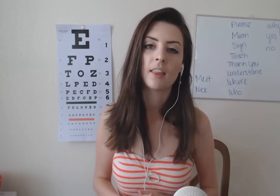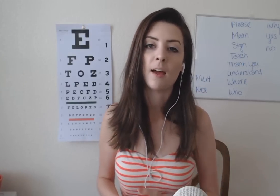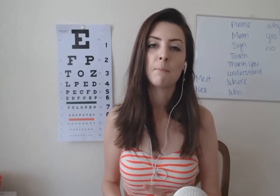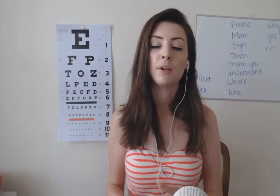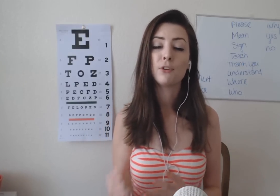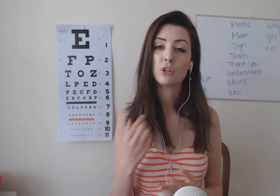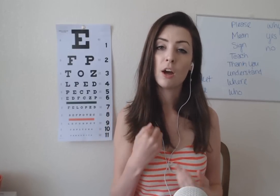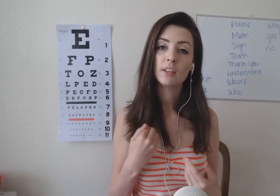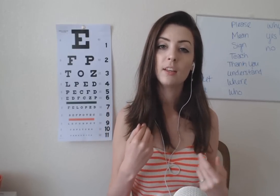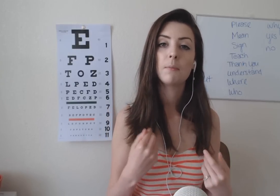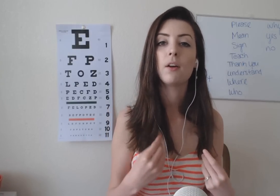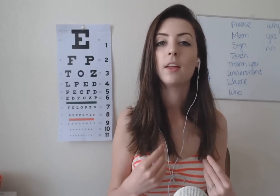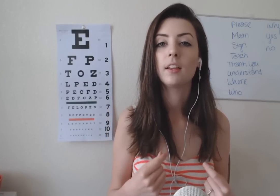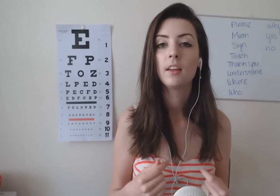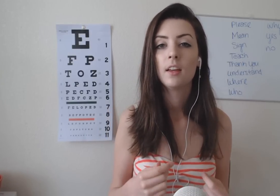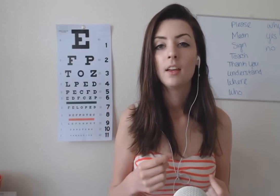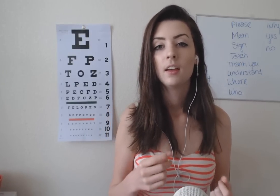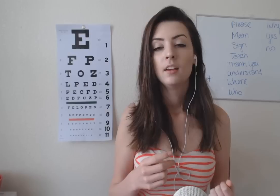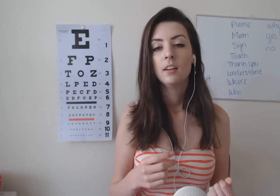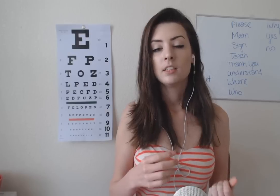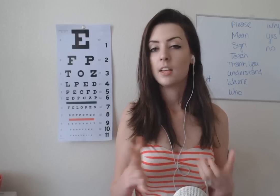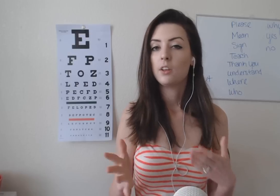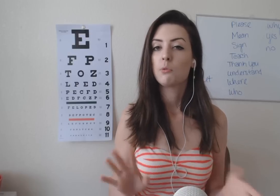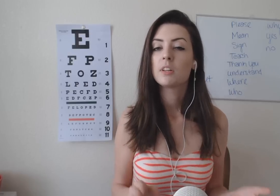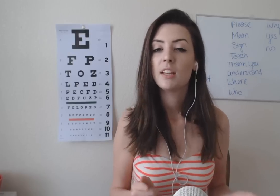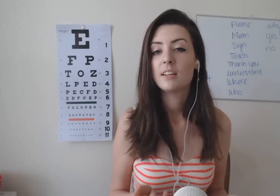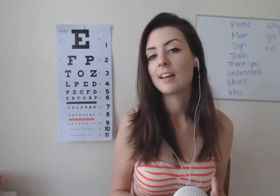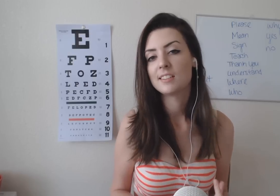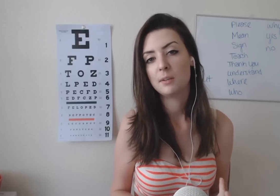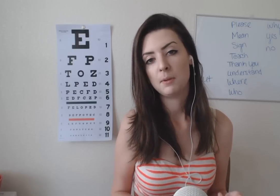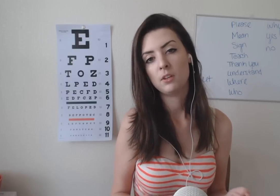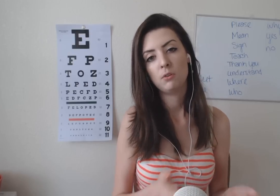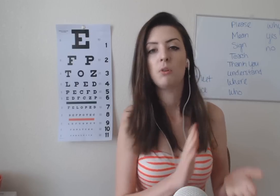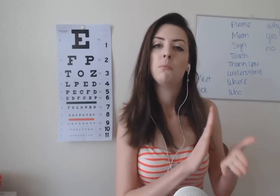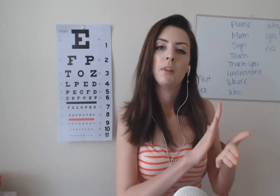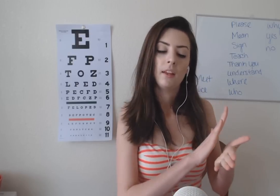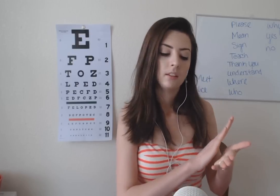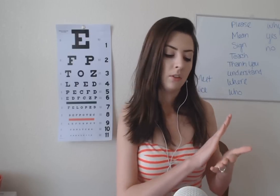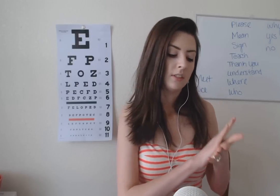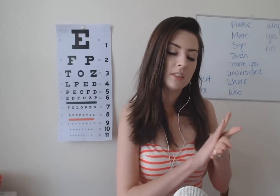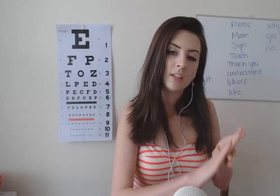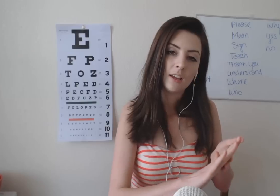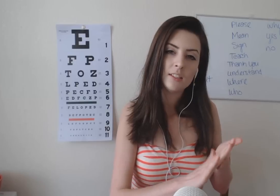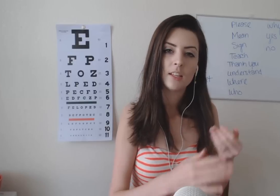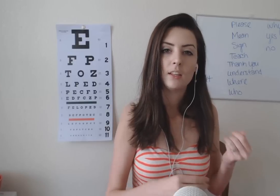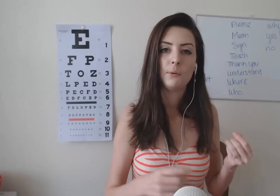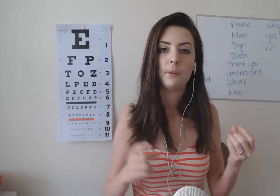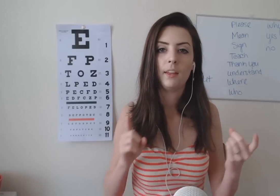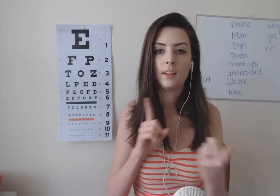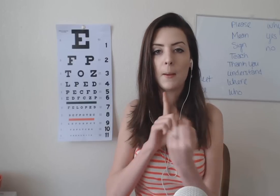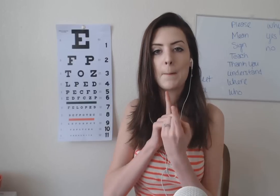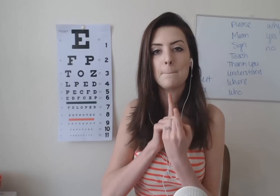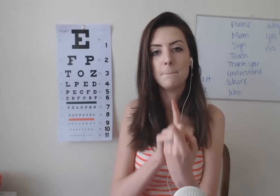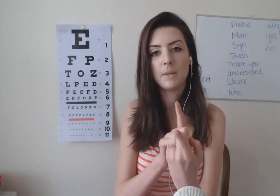that. But if you're talking about, like, say, you want to say nice to meet you, you'd be like, so this is nice, and then you'd be like, meet